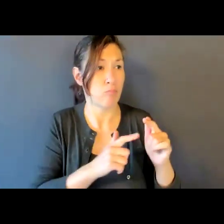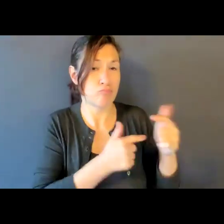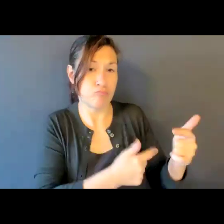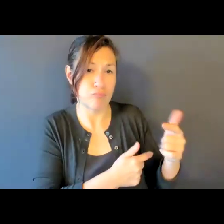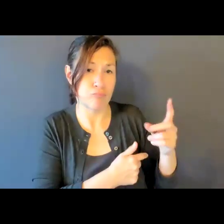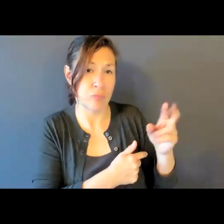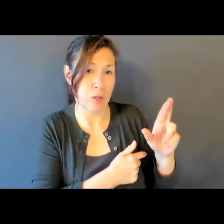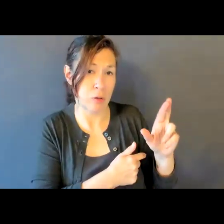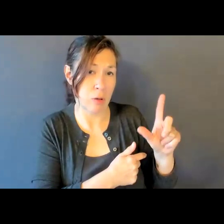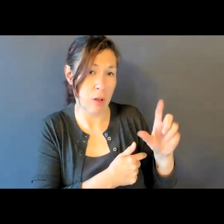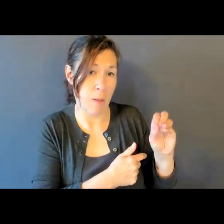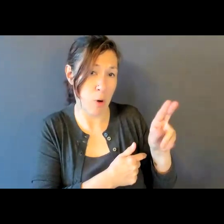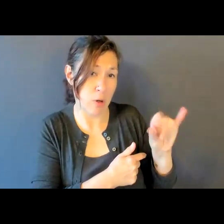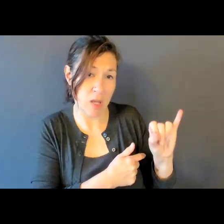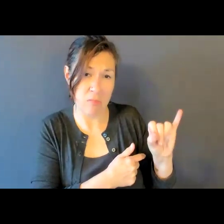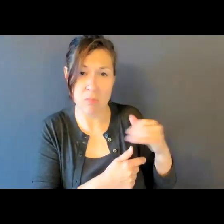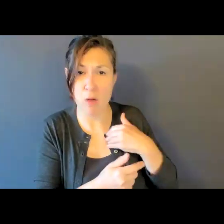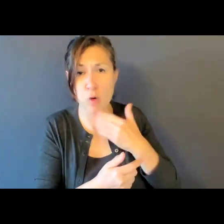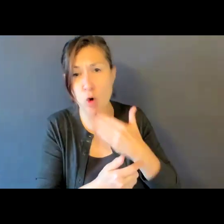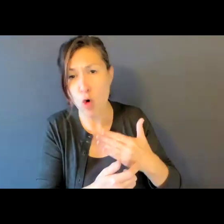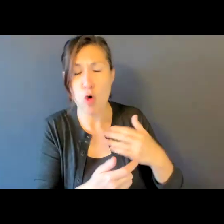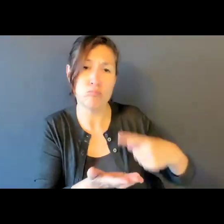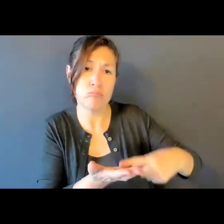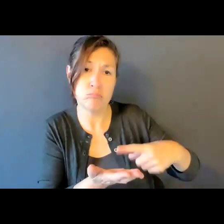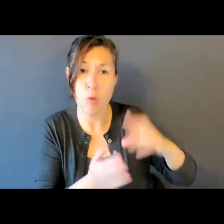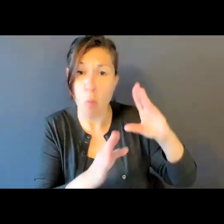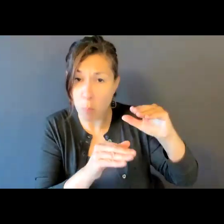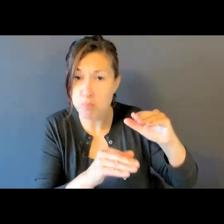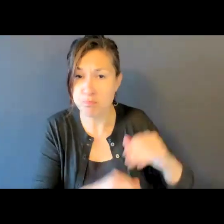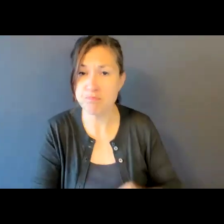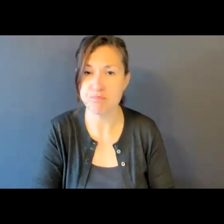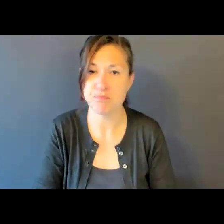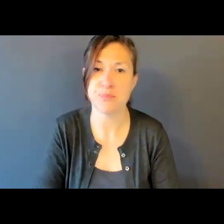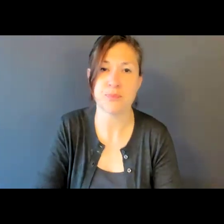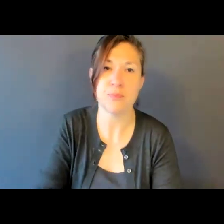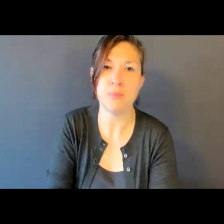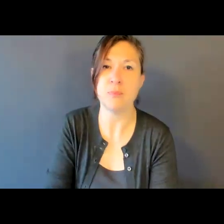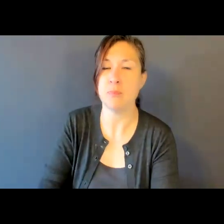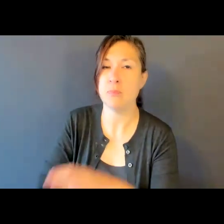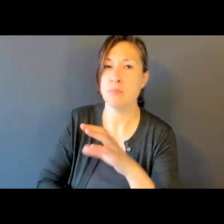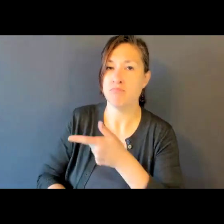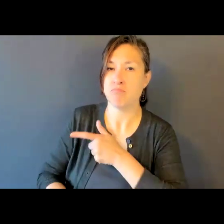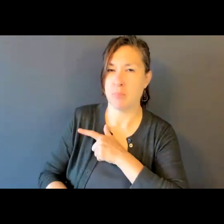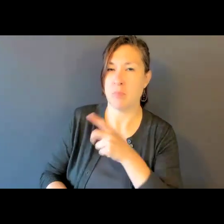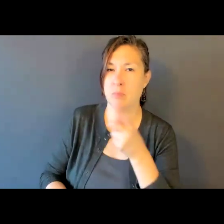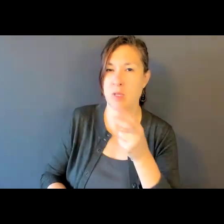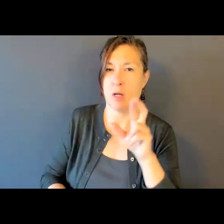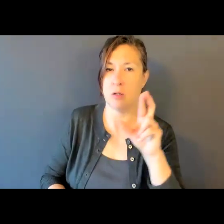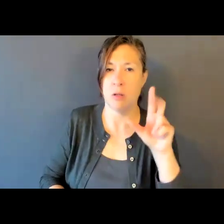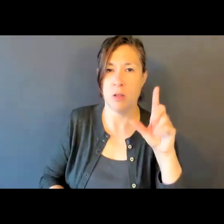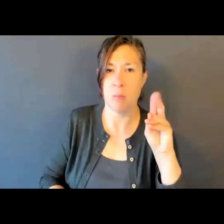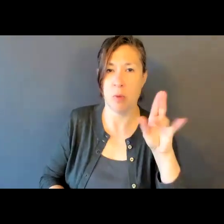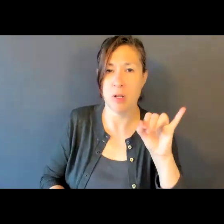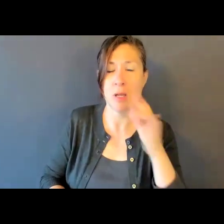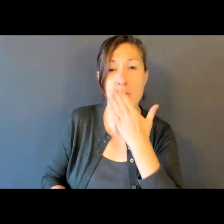then we can have a robust, excellent conversation on this. Great. Thank you so much. And thank you to the committee for your attention